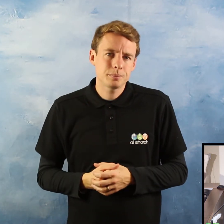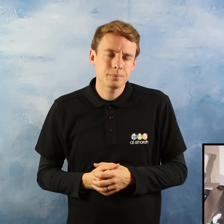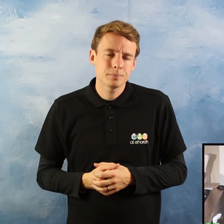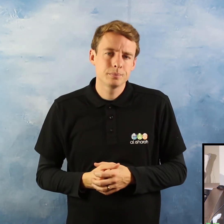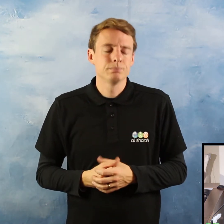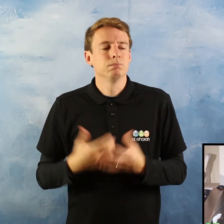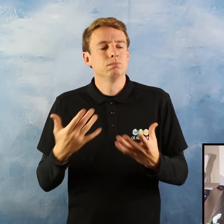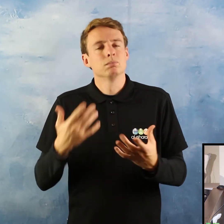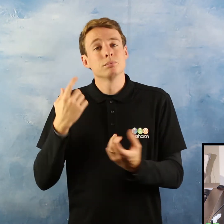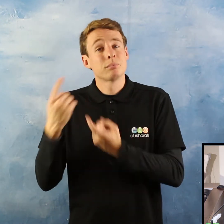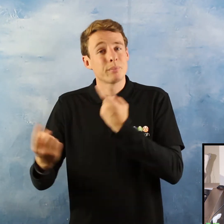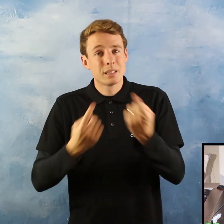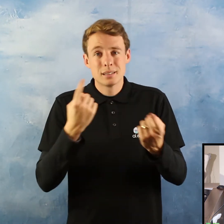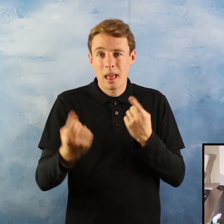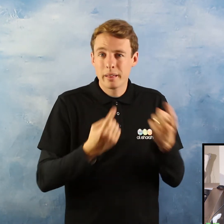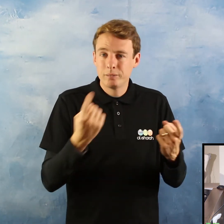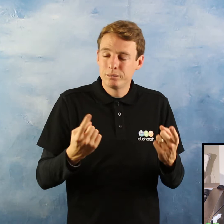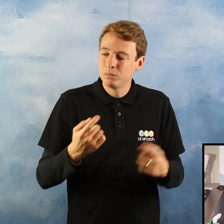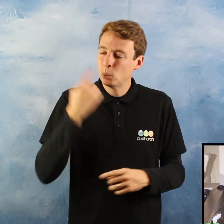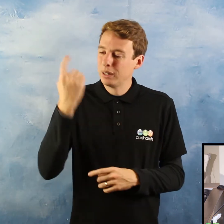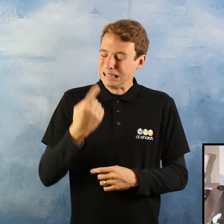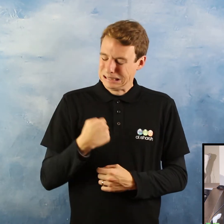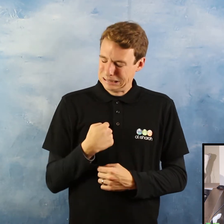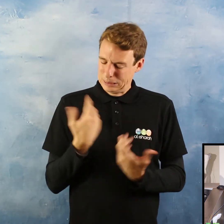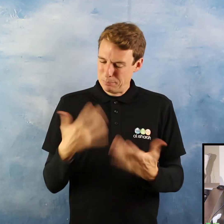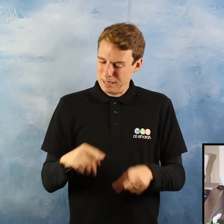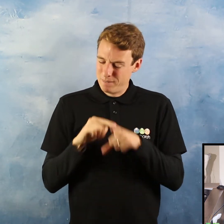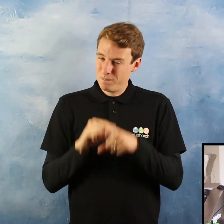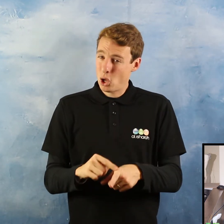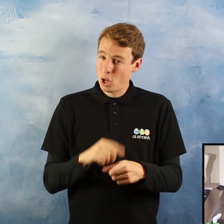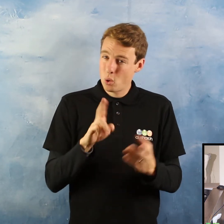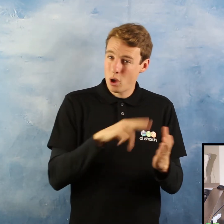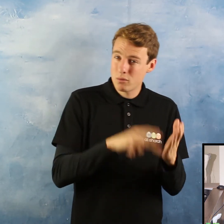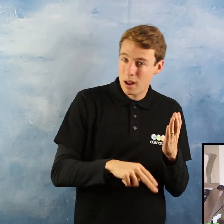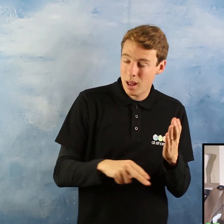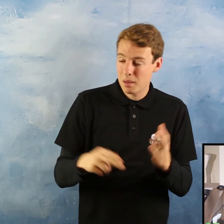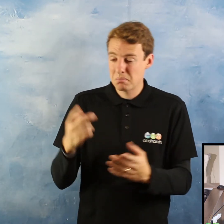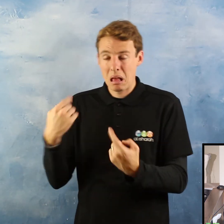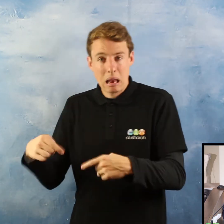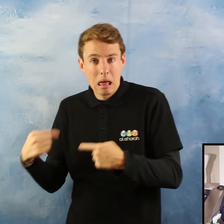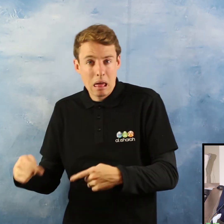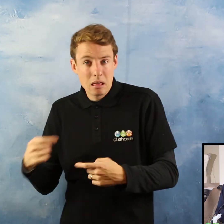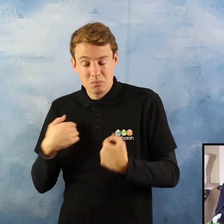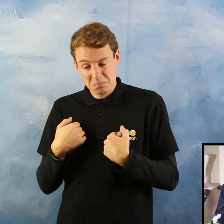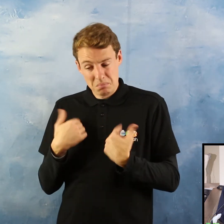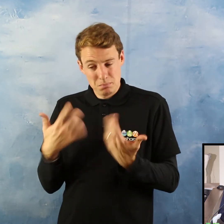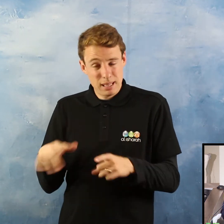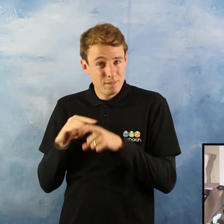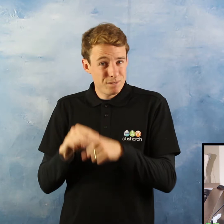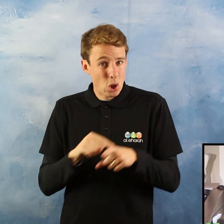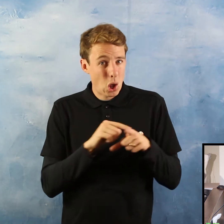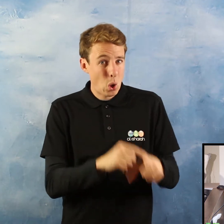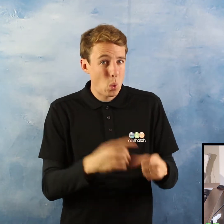Ourselves, how do we act according to the list of halal and haram? Prophet sallallahu alaihi wasallam said in a beautiful